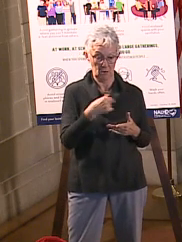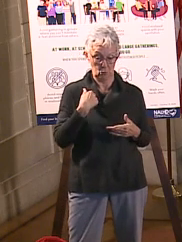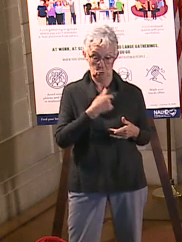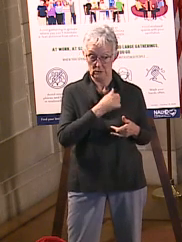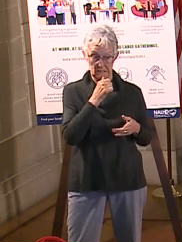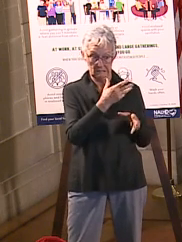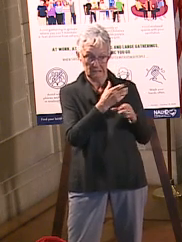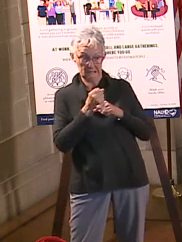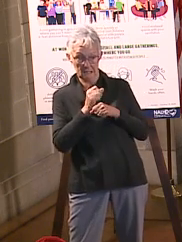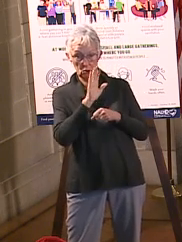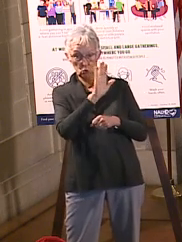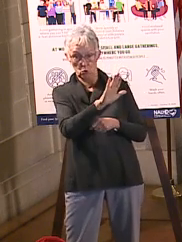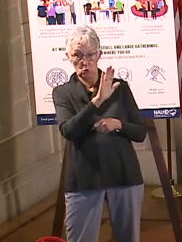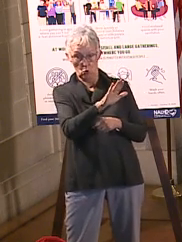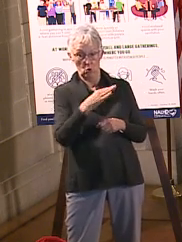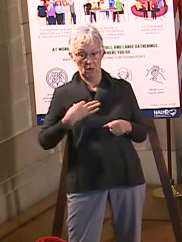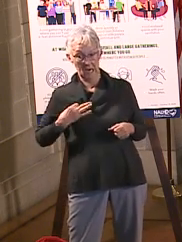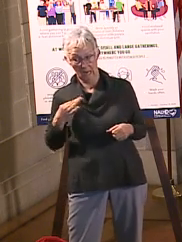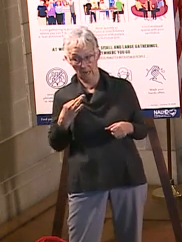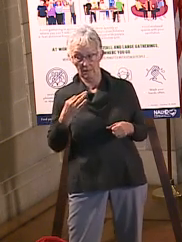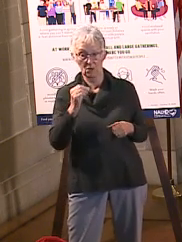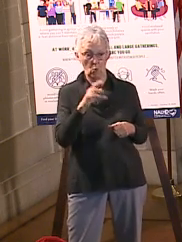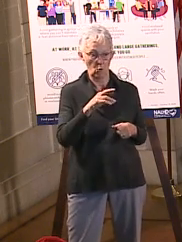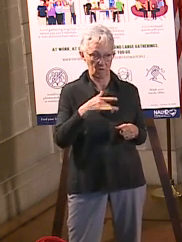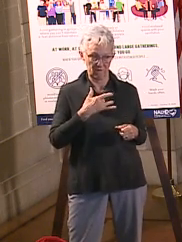get back to us. You can find that at